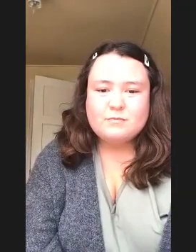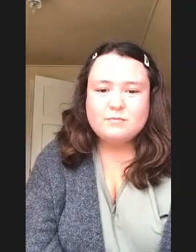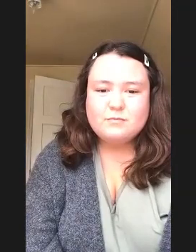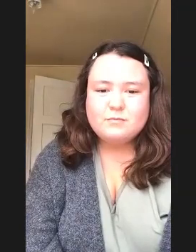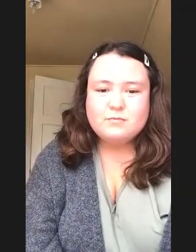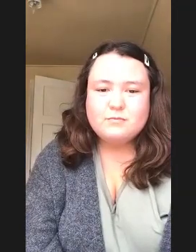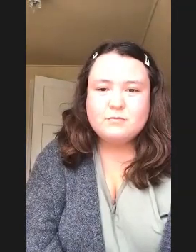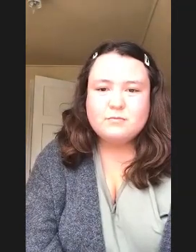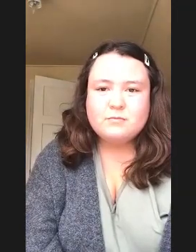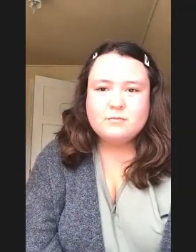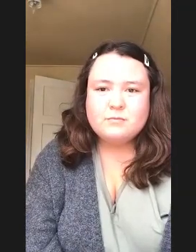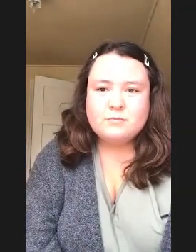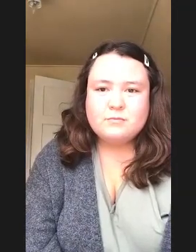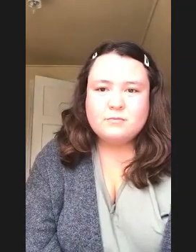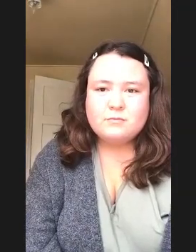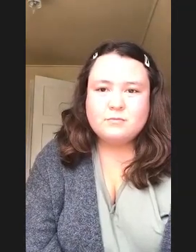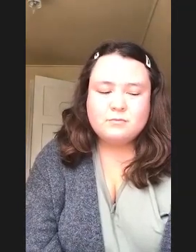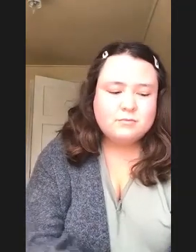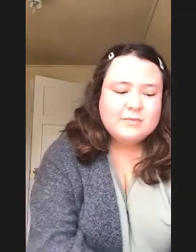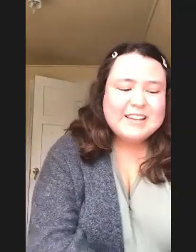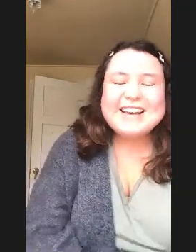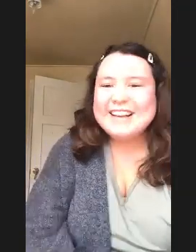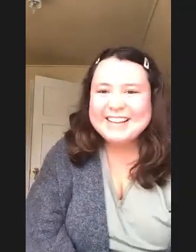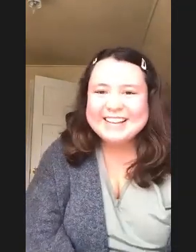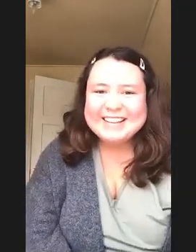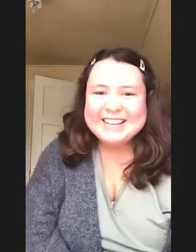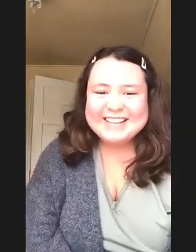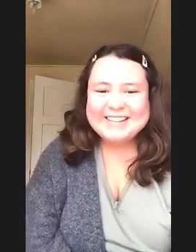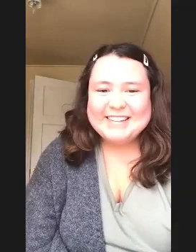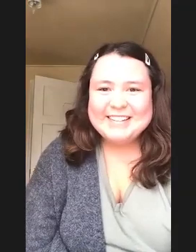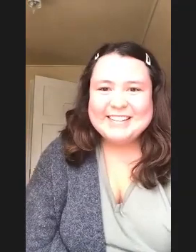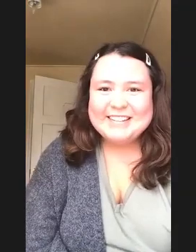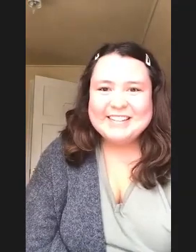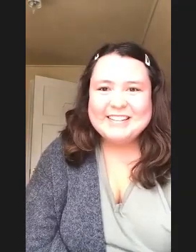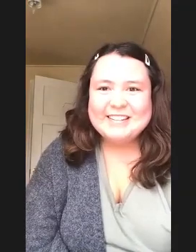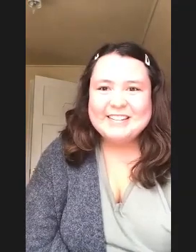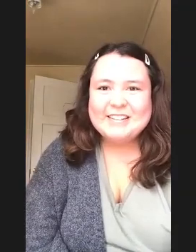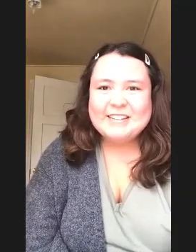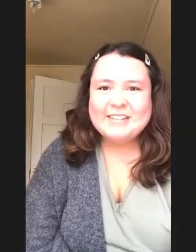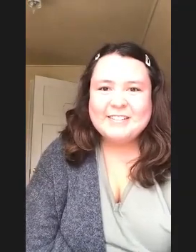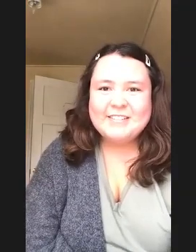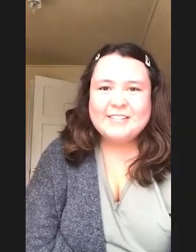I feel like there were for me. I just can't remember them. yeah. But the M and the N, like the thumb goes